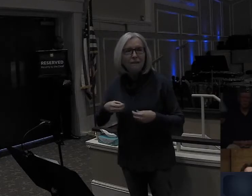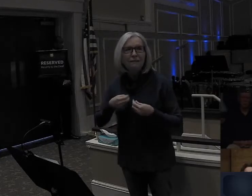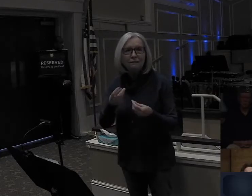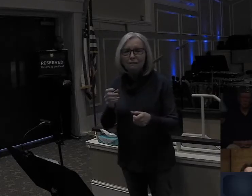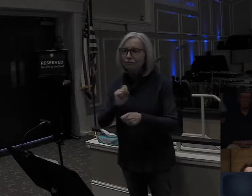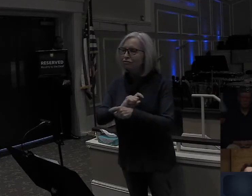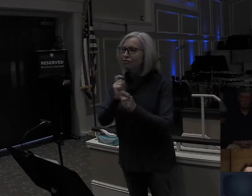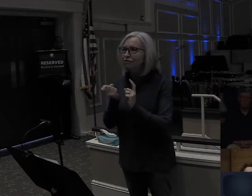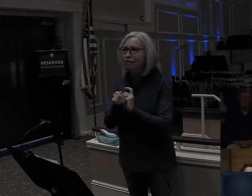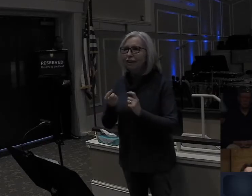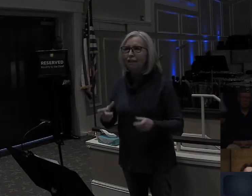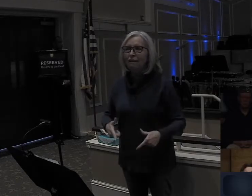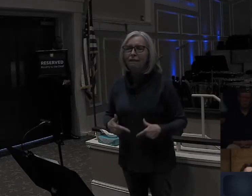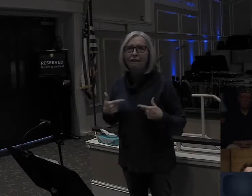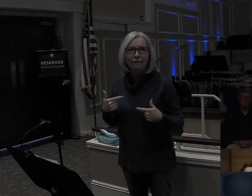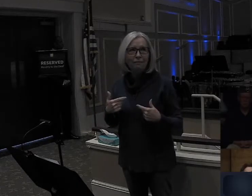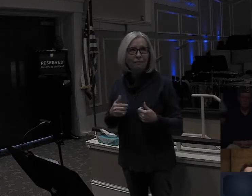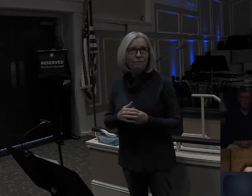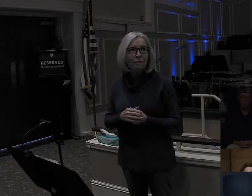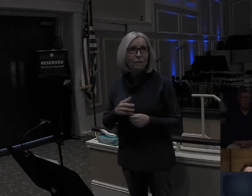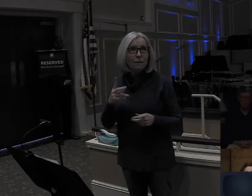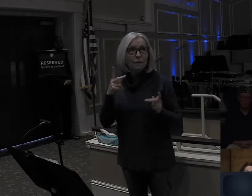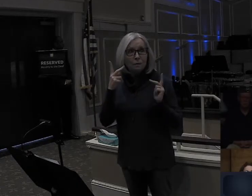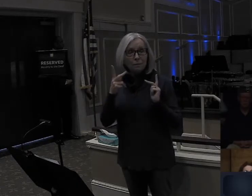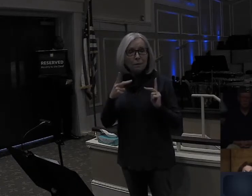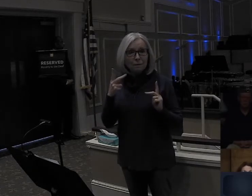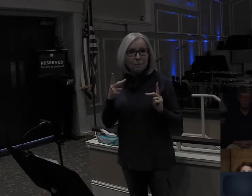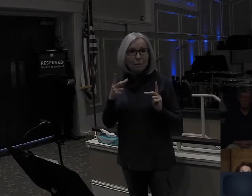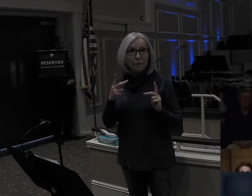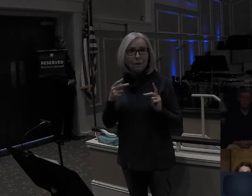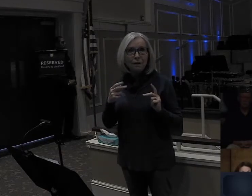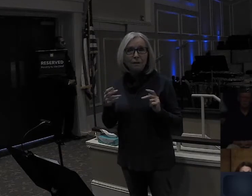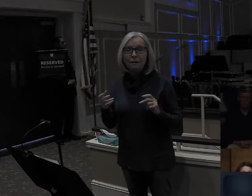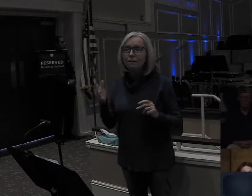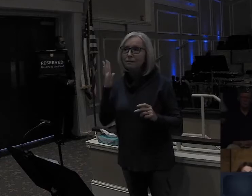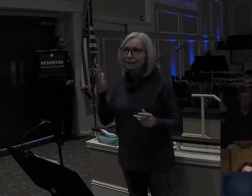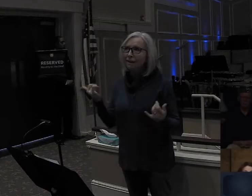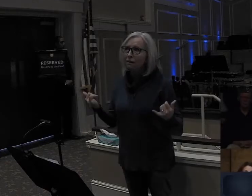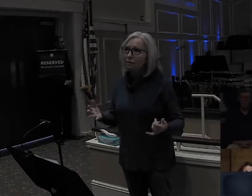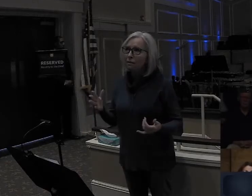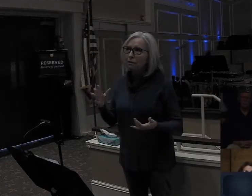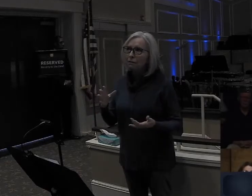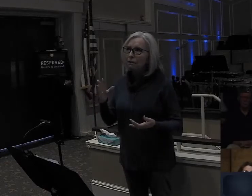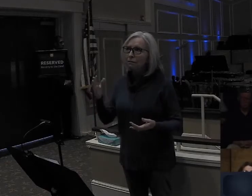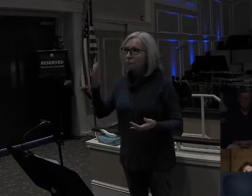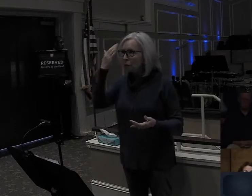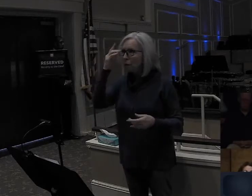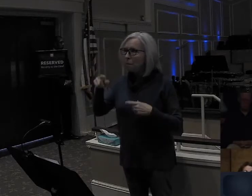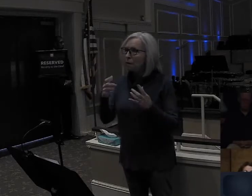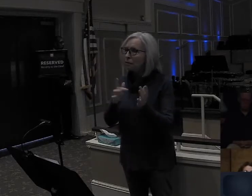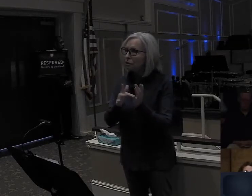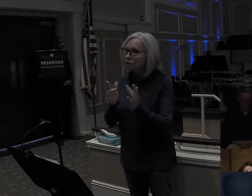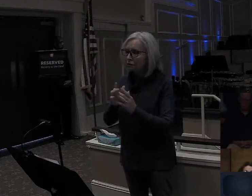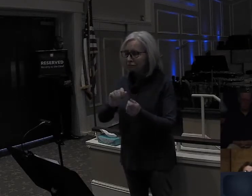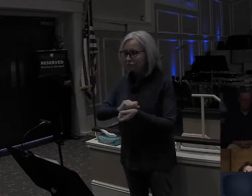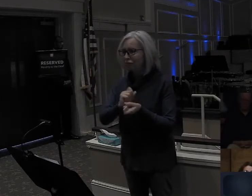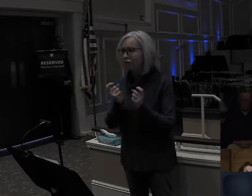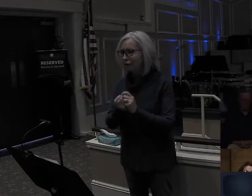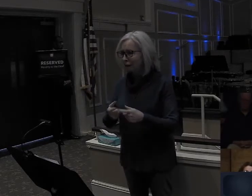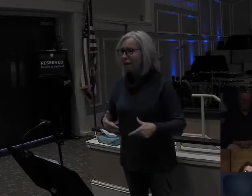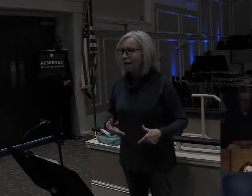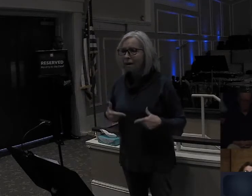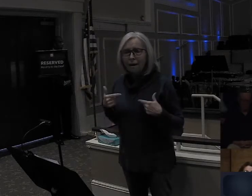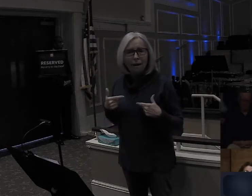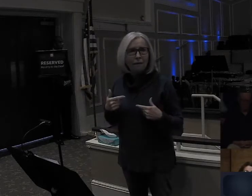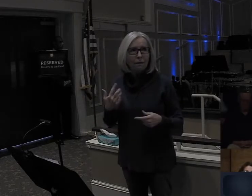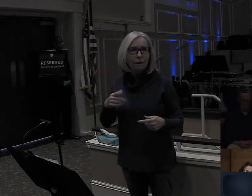lives. Like I said, people are coming to Christ, and lives are being transformed, and eternities are being changed. And this is